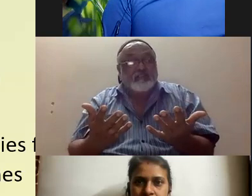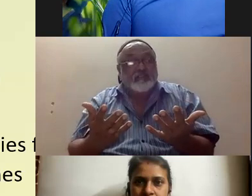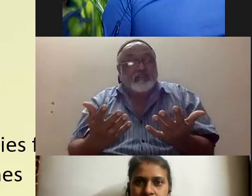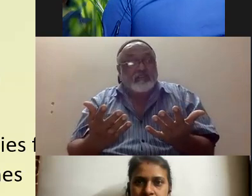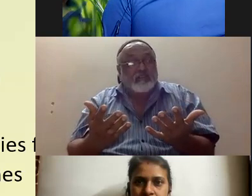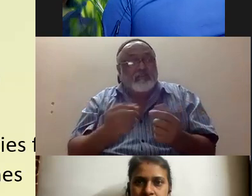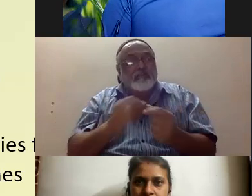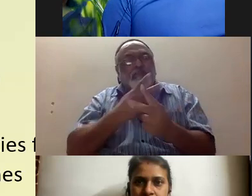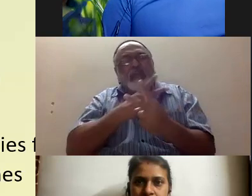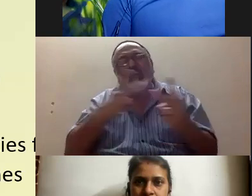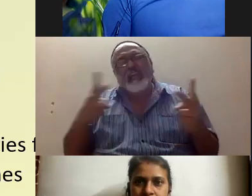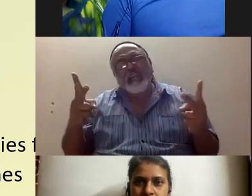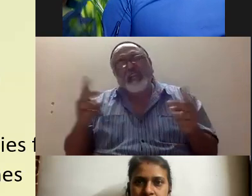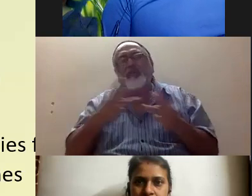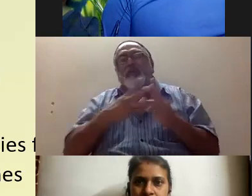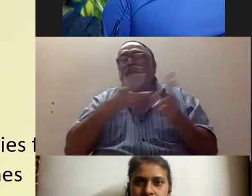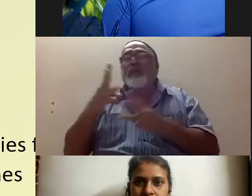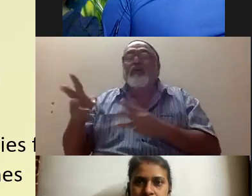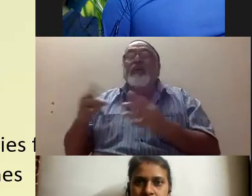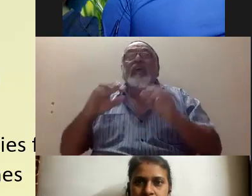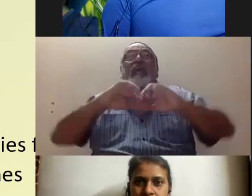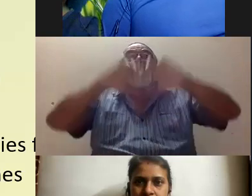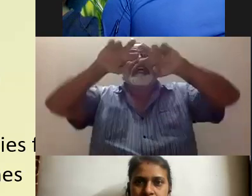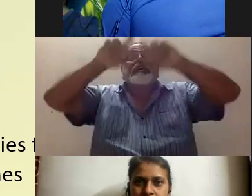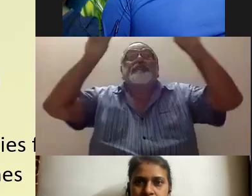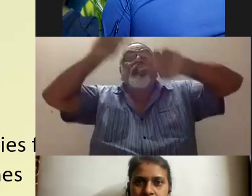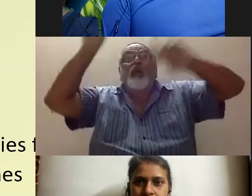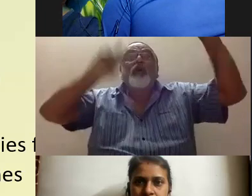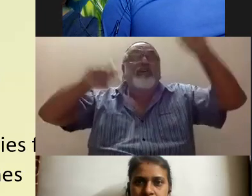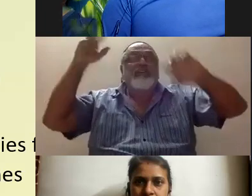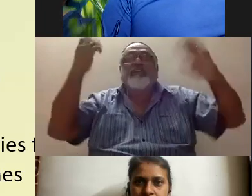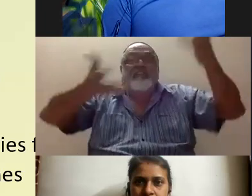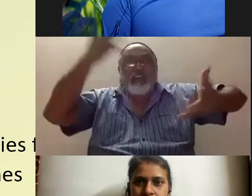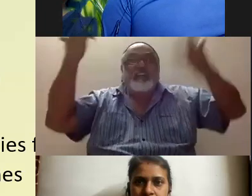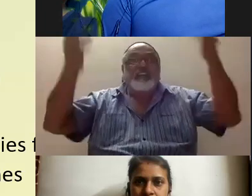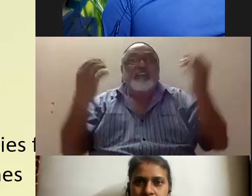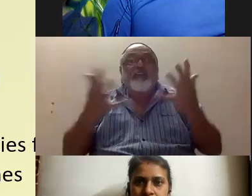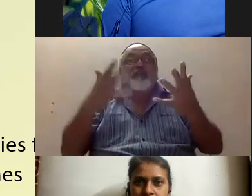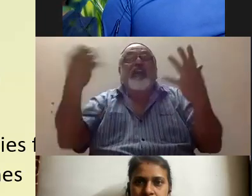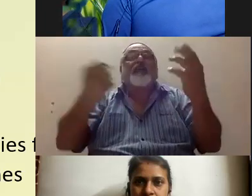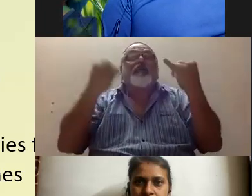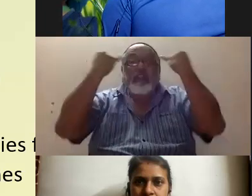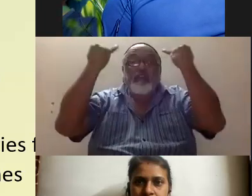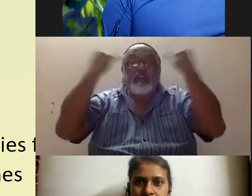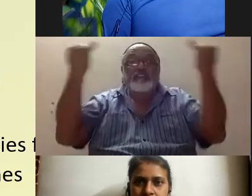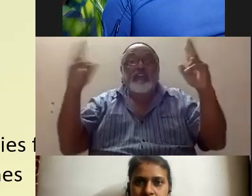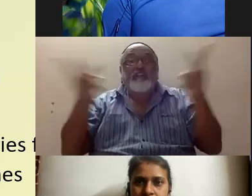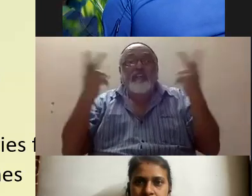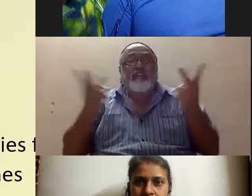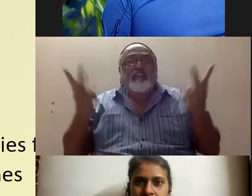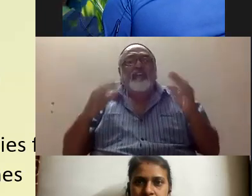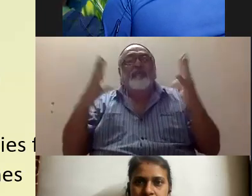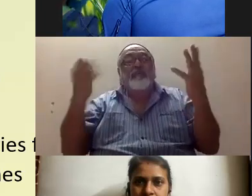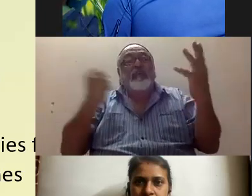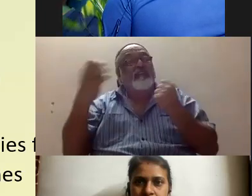lot and lot of subjects to be explored, and there are a lot of innovations which has already happened. Nobody's even looked at it,